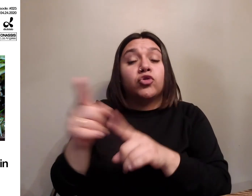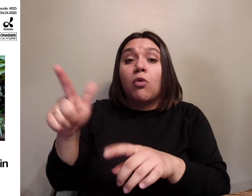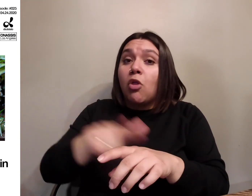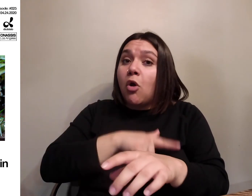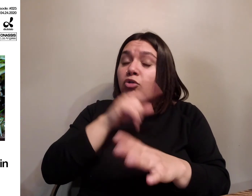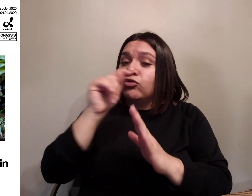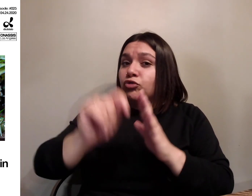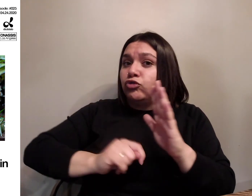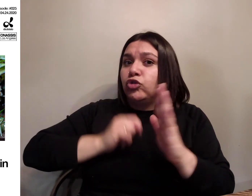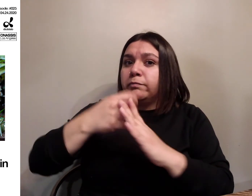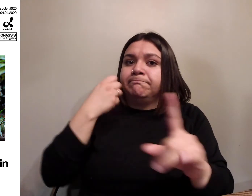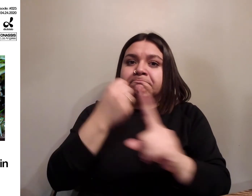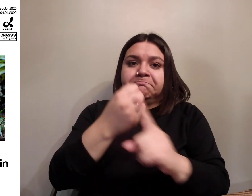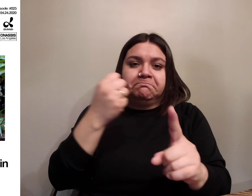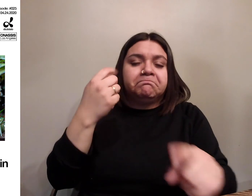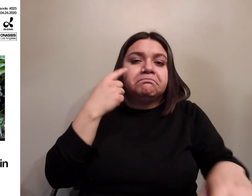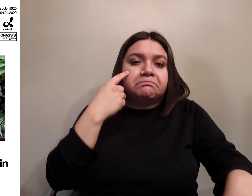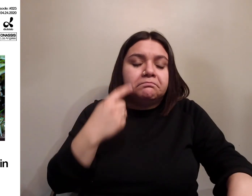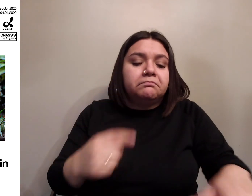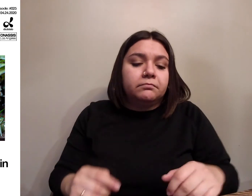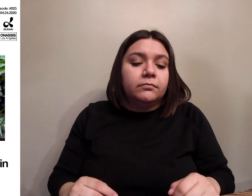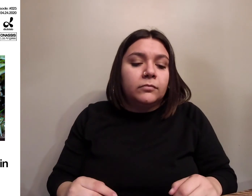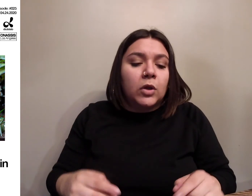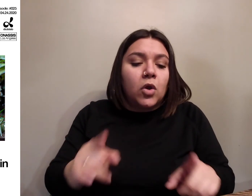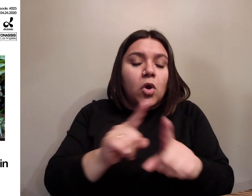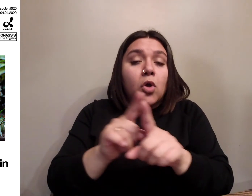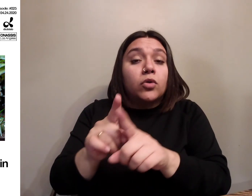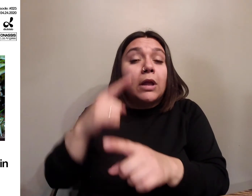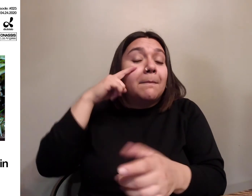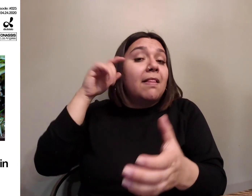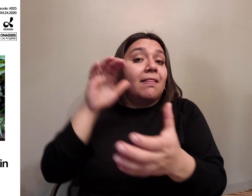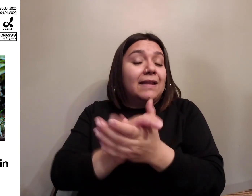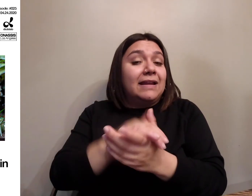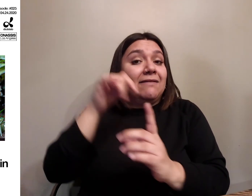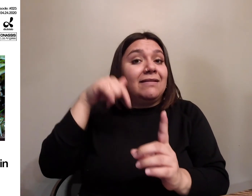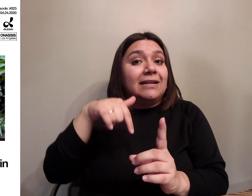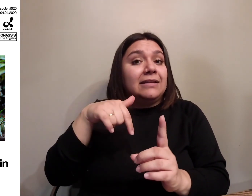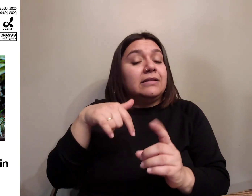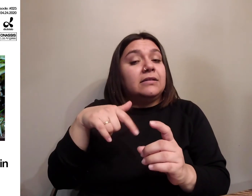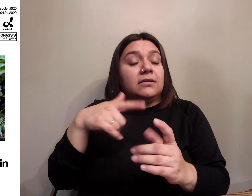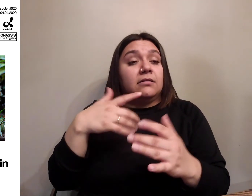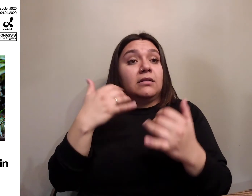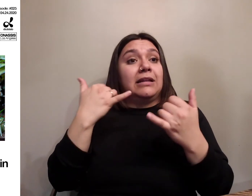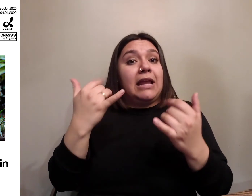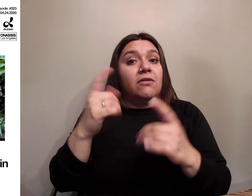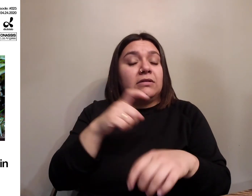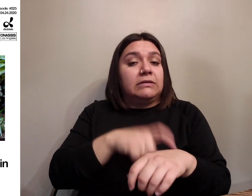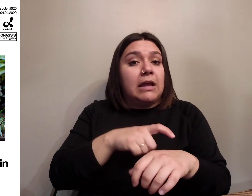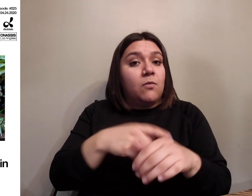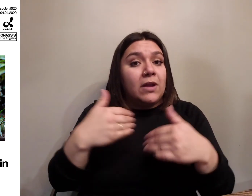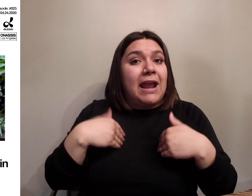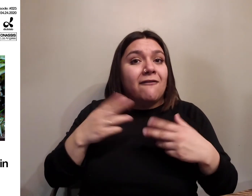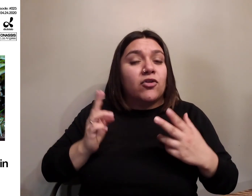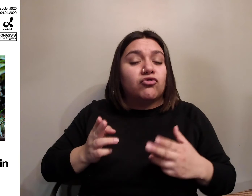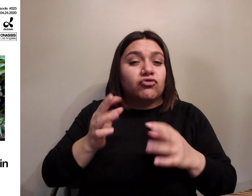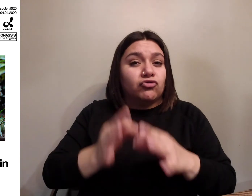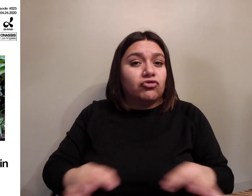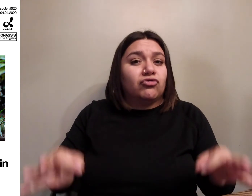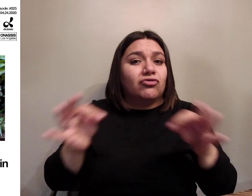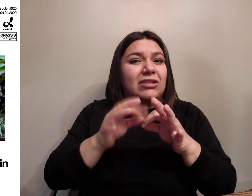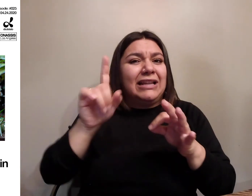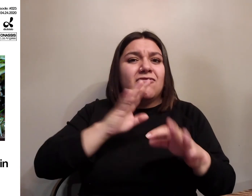Elif, I thank you so much. Let's leave the questions wide open and hope that those who have the power to